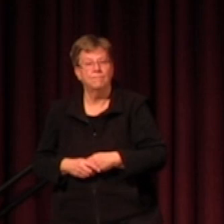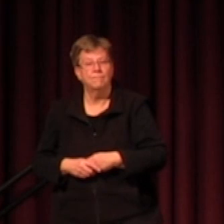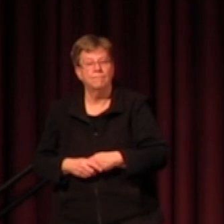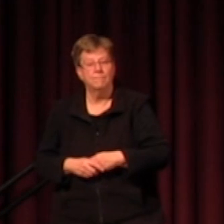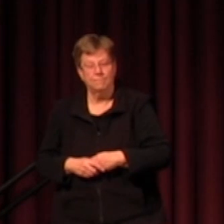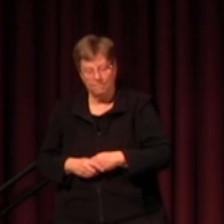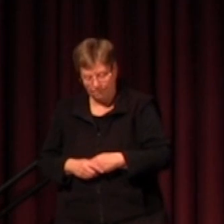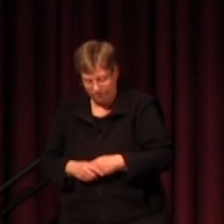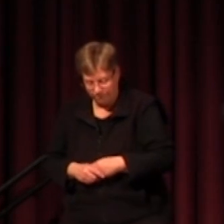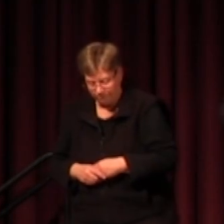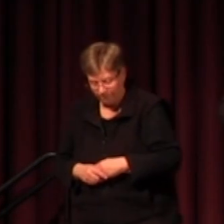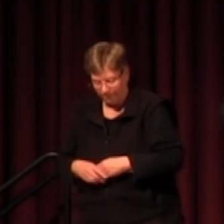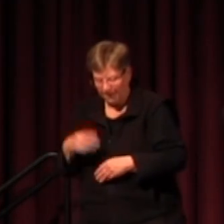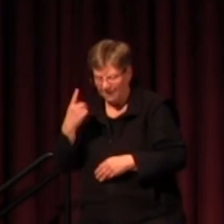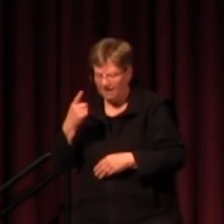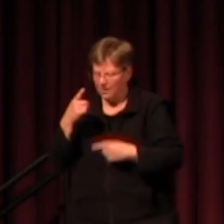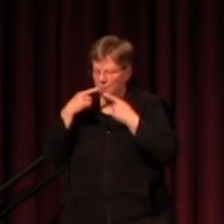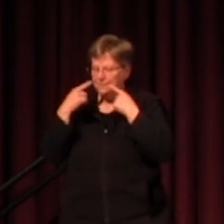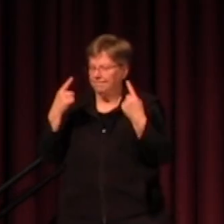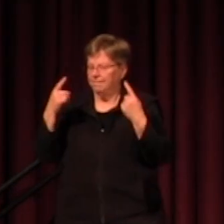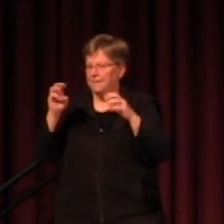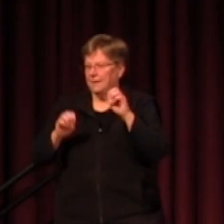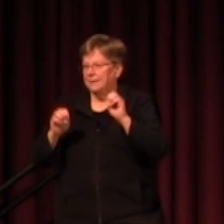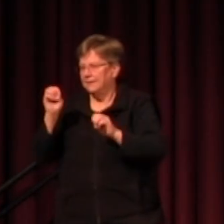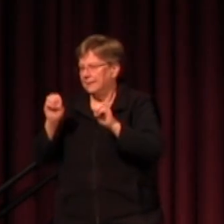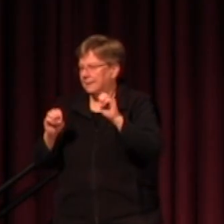There is a classic experiment